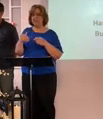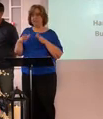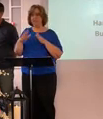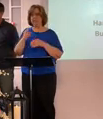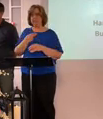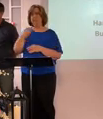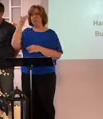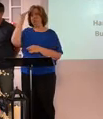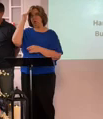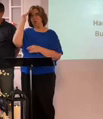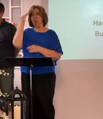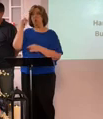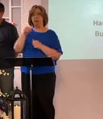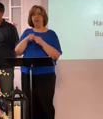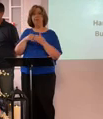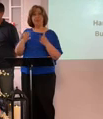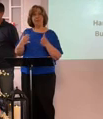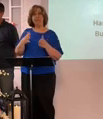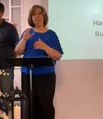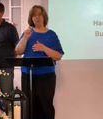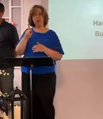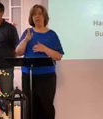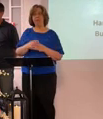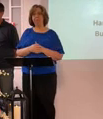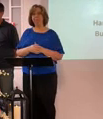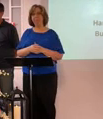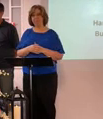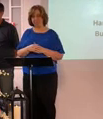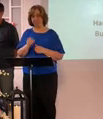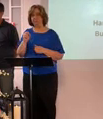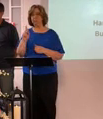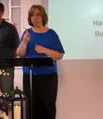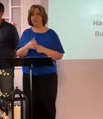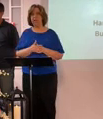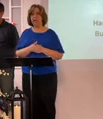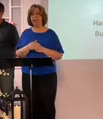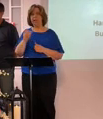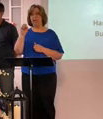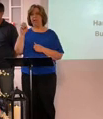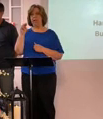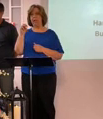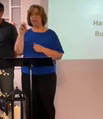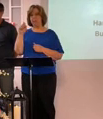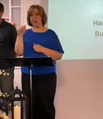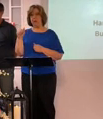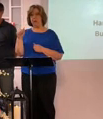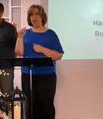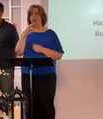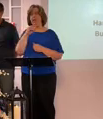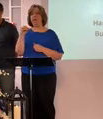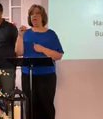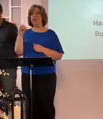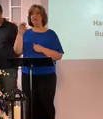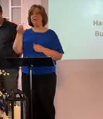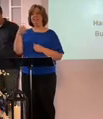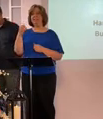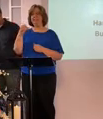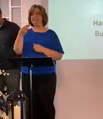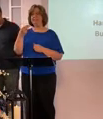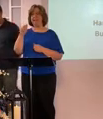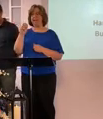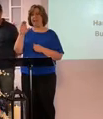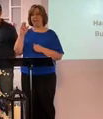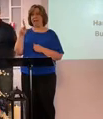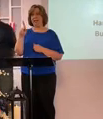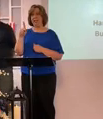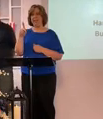us know everything's going to be okay. And it was. Emma and Zachary were born a month early. They were very huge.